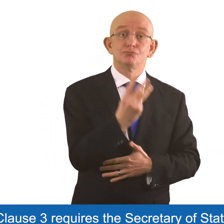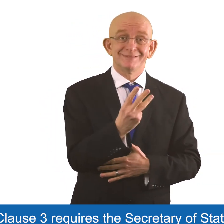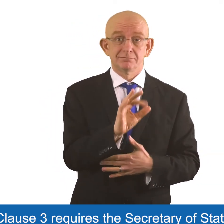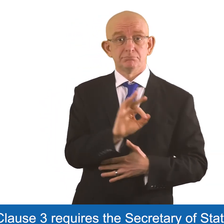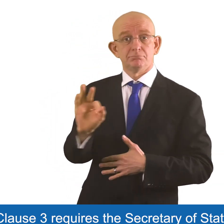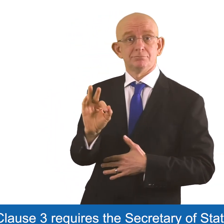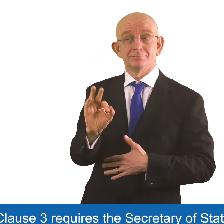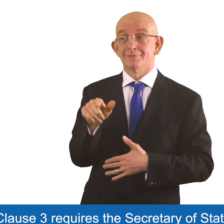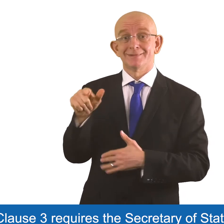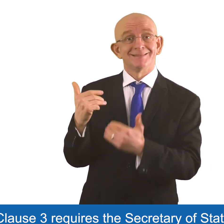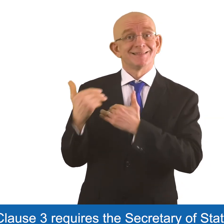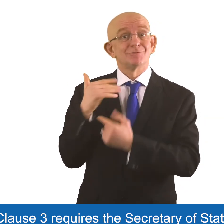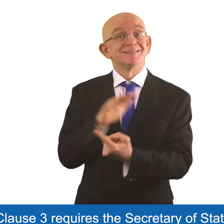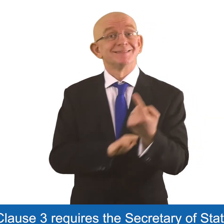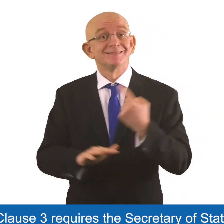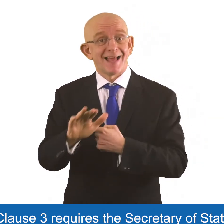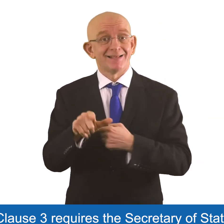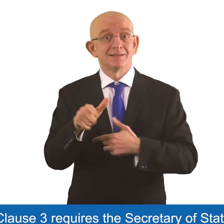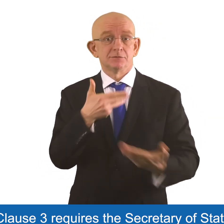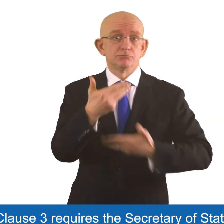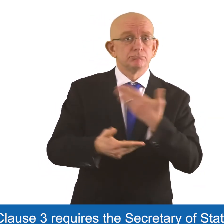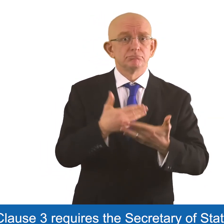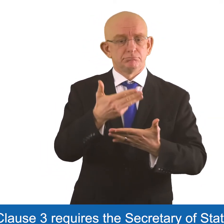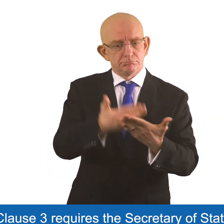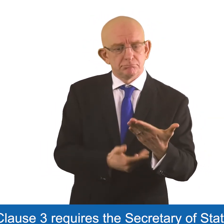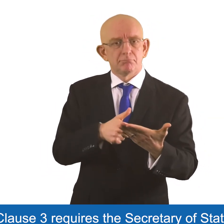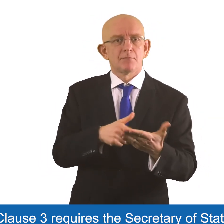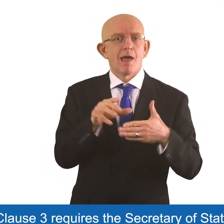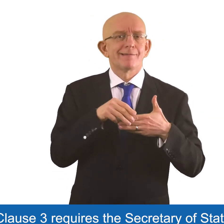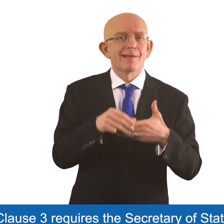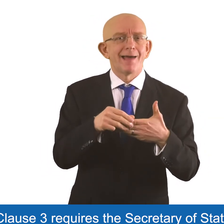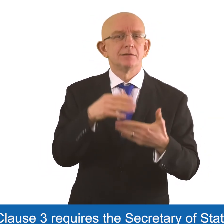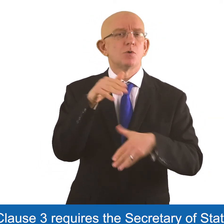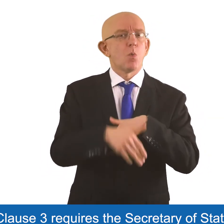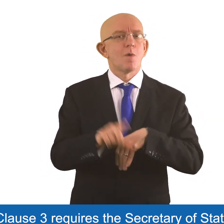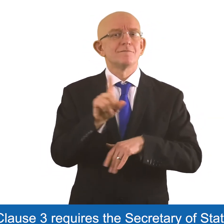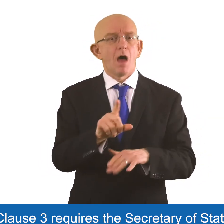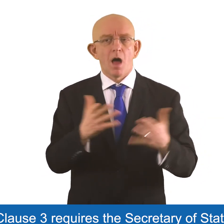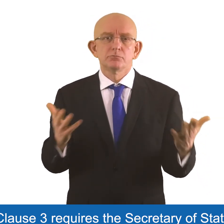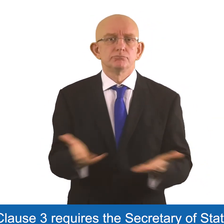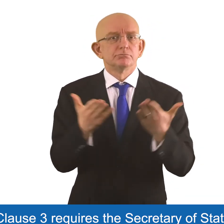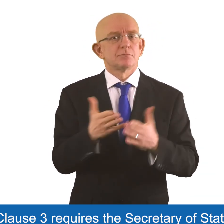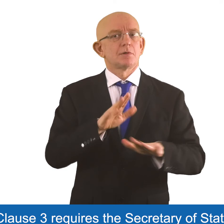Clause 3 requires the Secretary of State to issue guidance about the promotion of BSL.